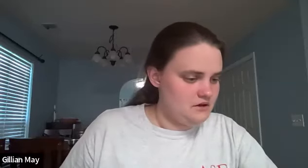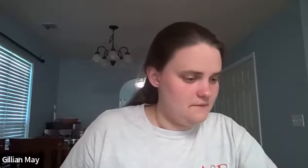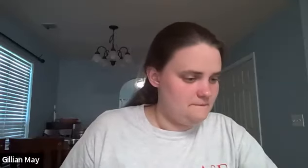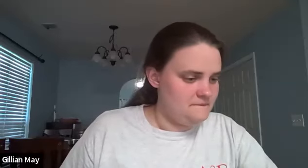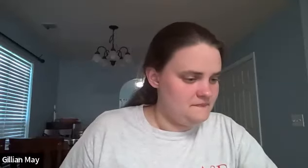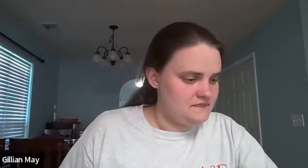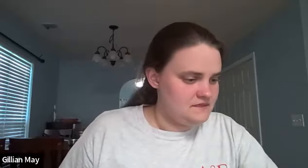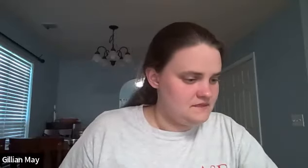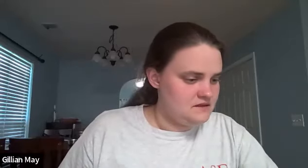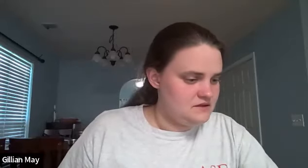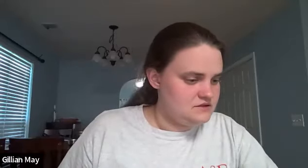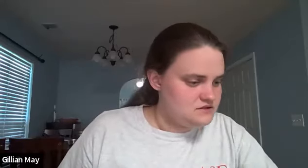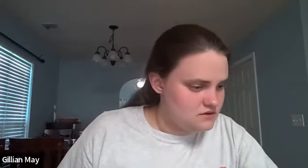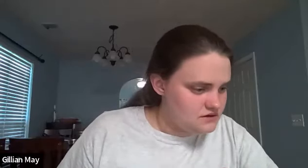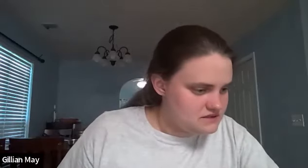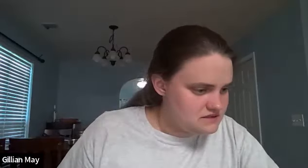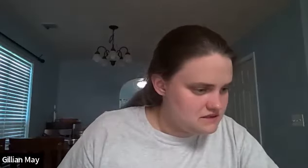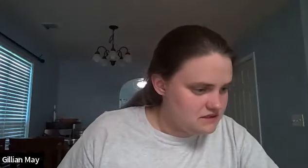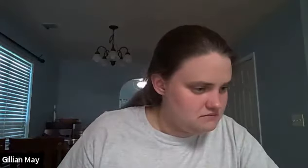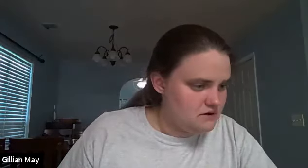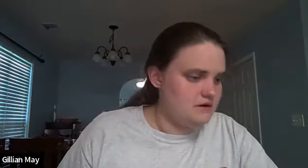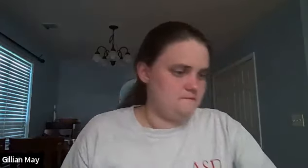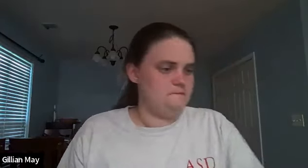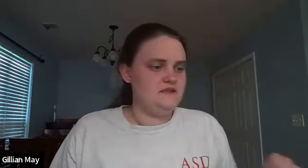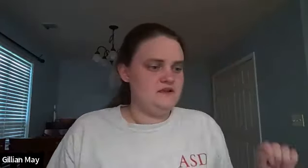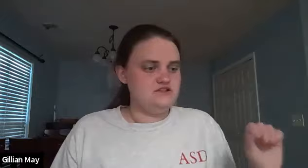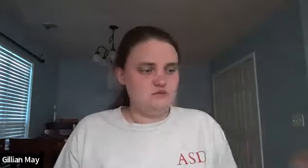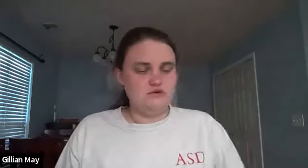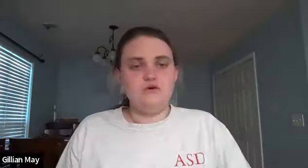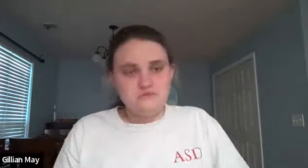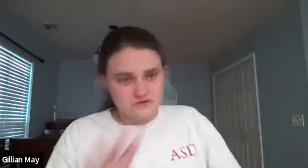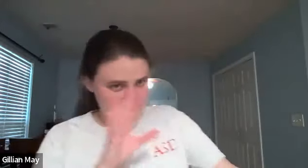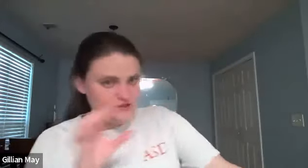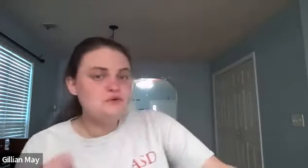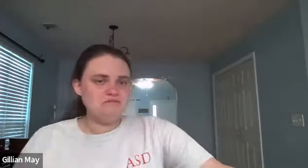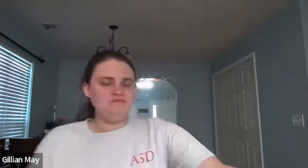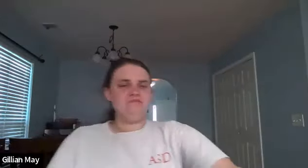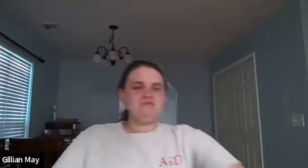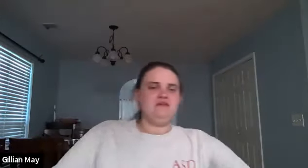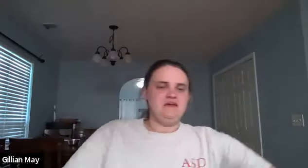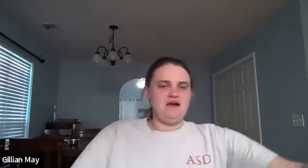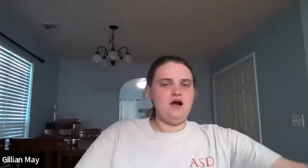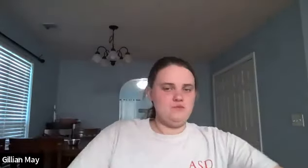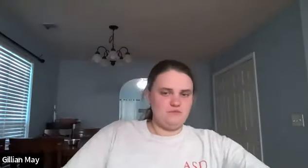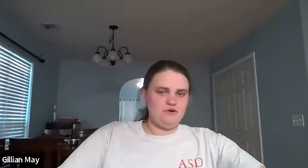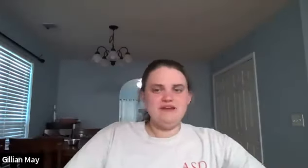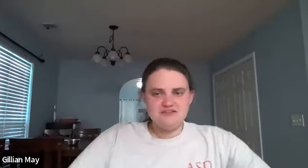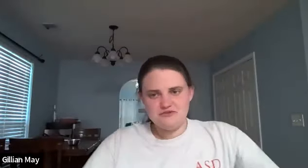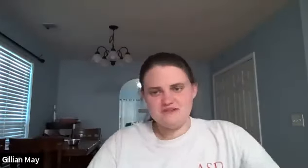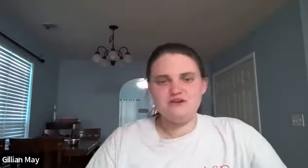Okay. So let's see. All right. So there's a few more. We'll make it through this, our